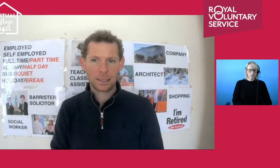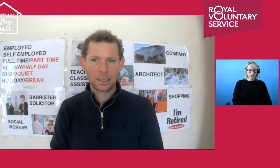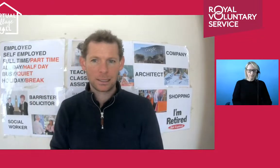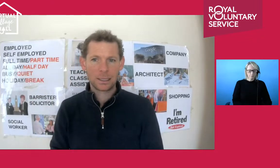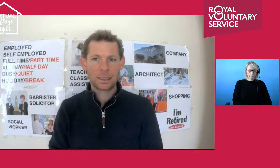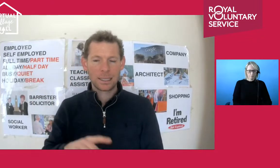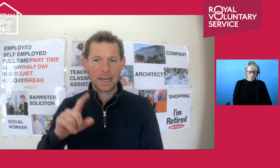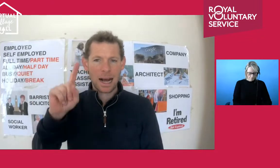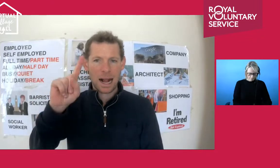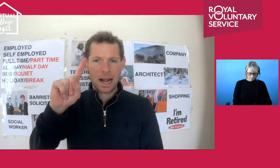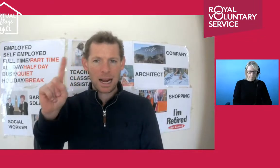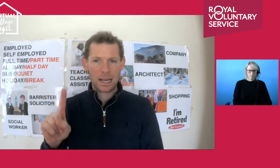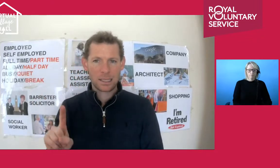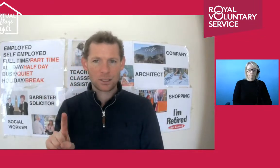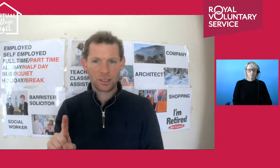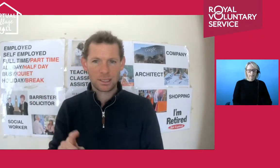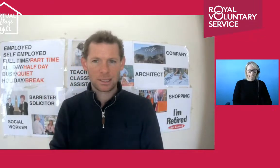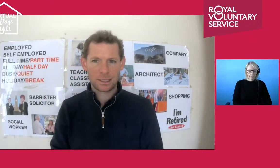Electrician,